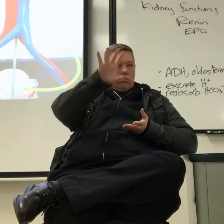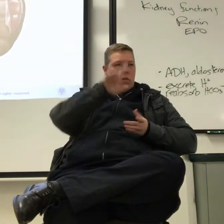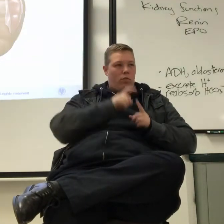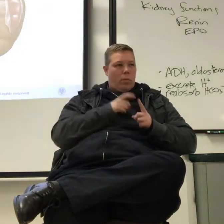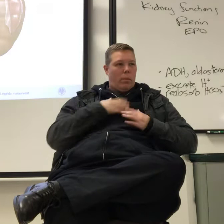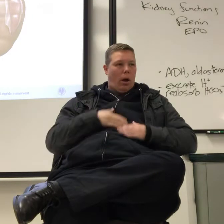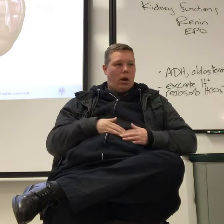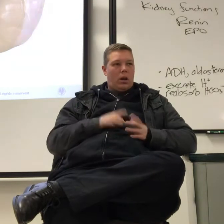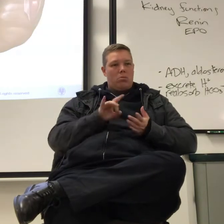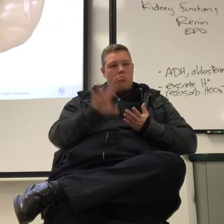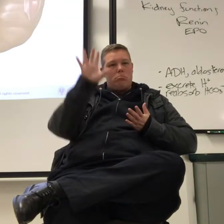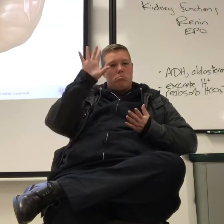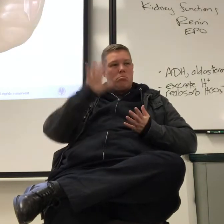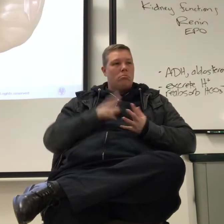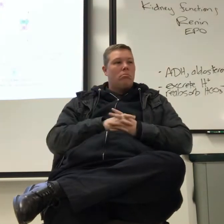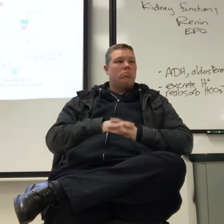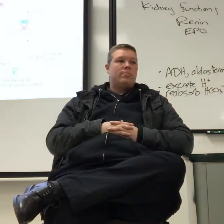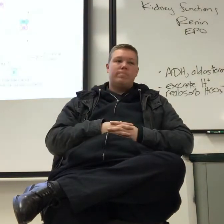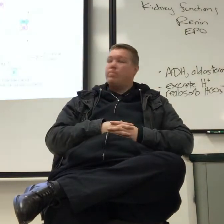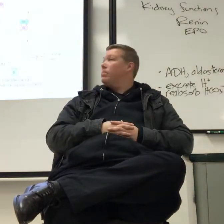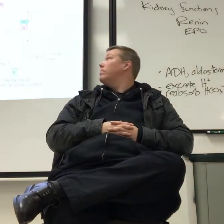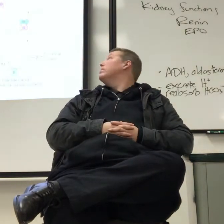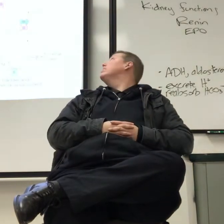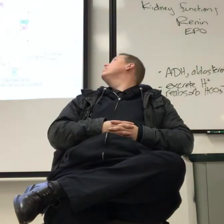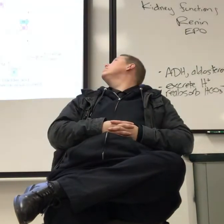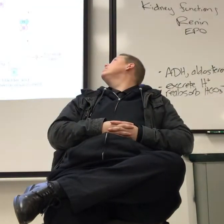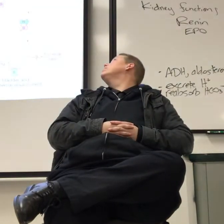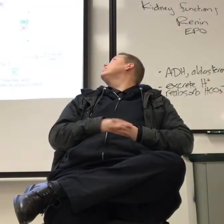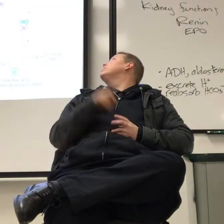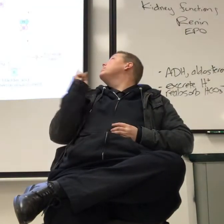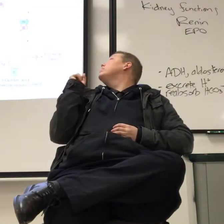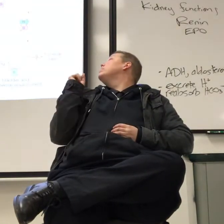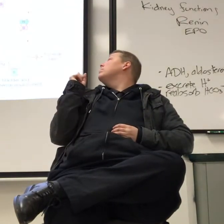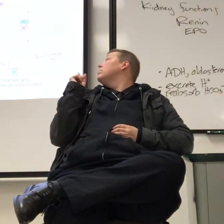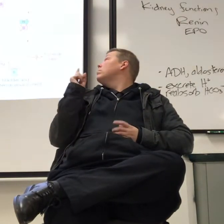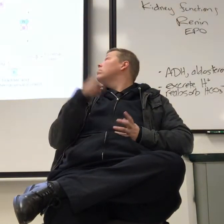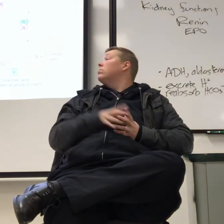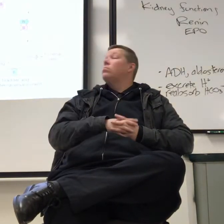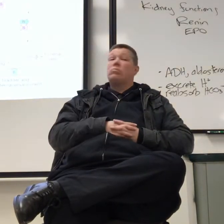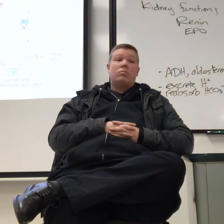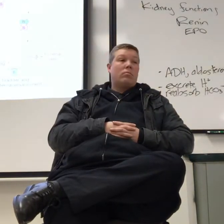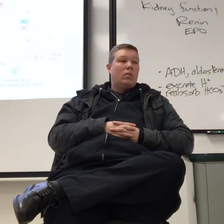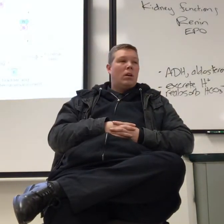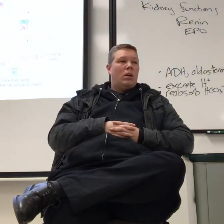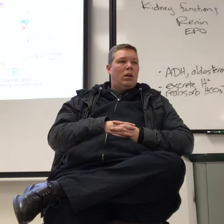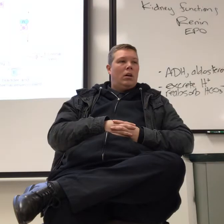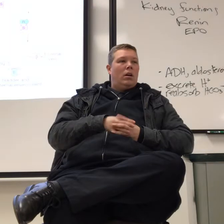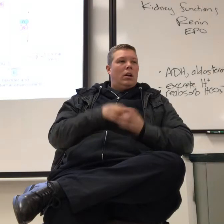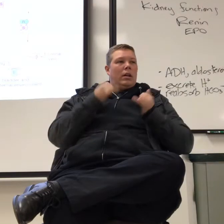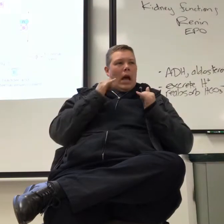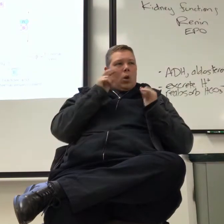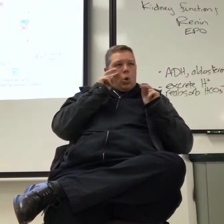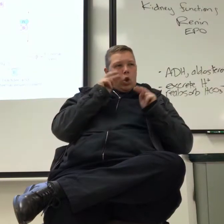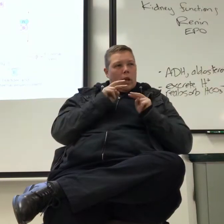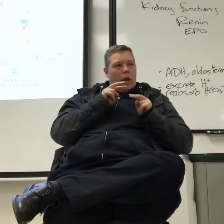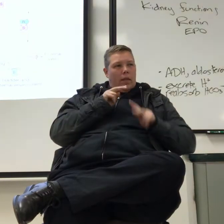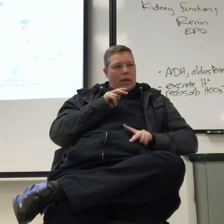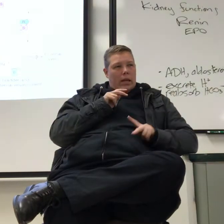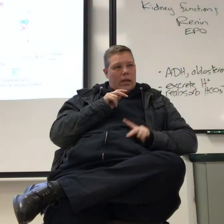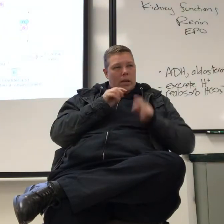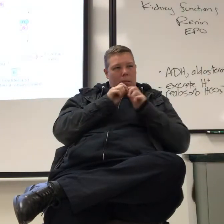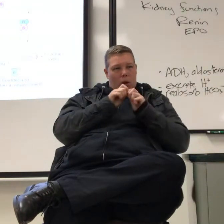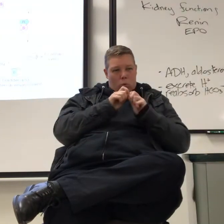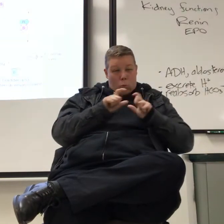So we've talked about that. Let's get to this part where you look at the smallest functional unit of the kidney. This is